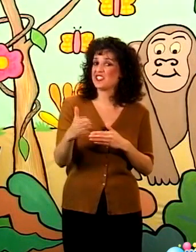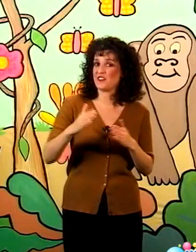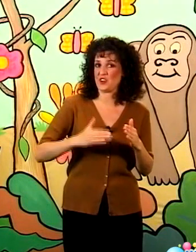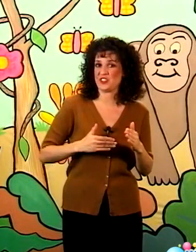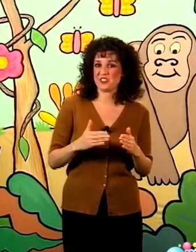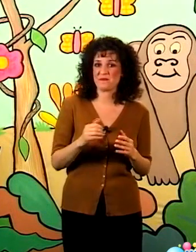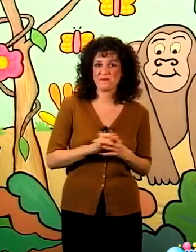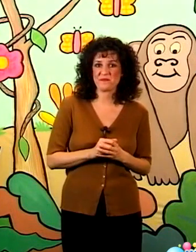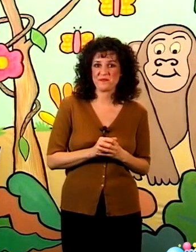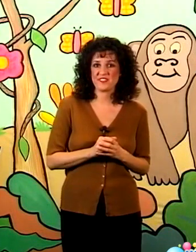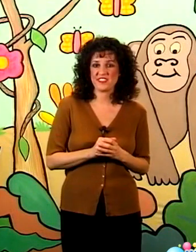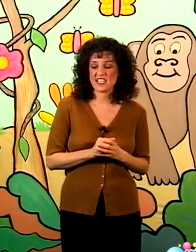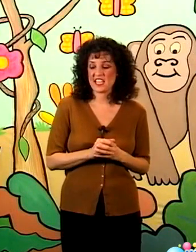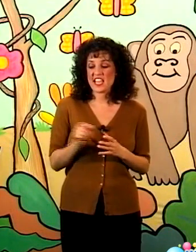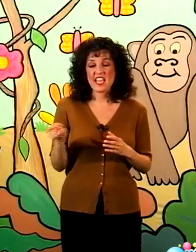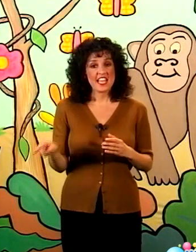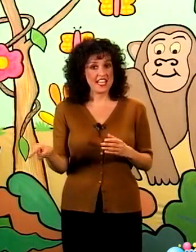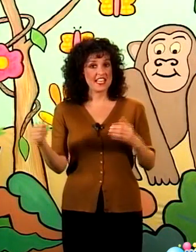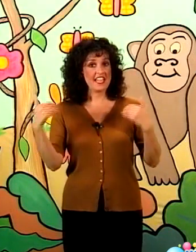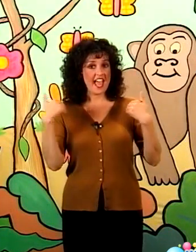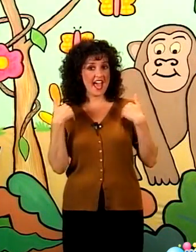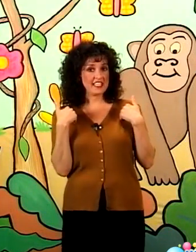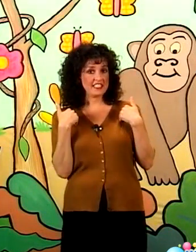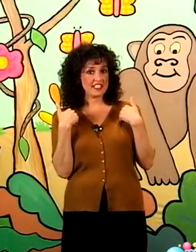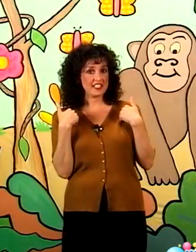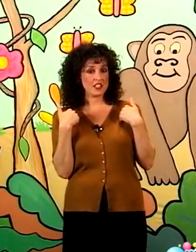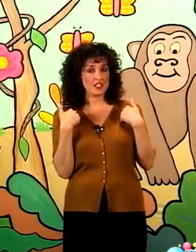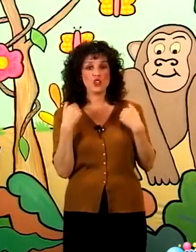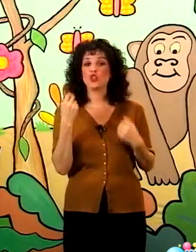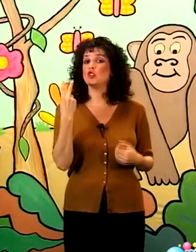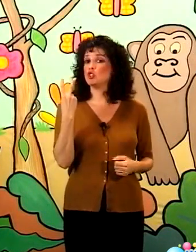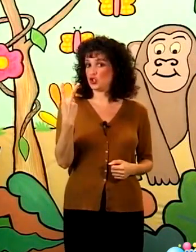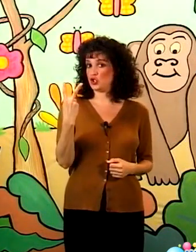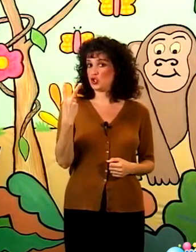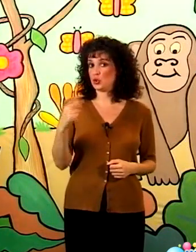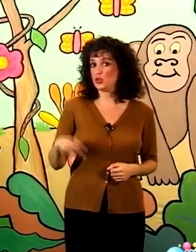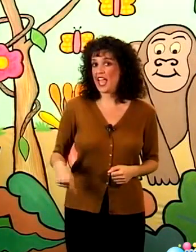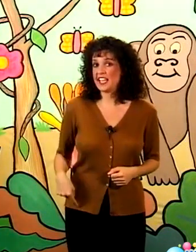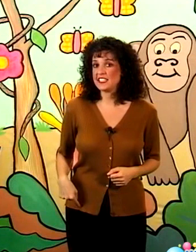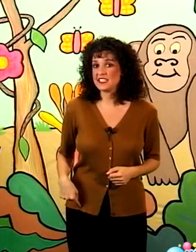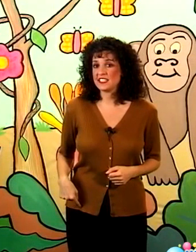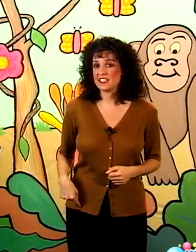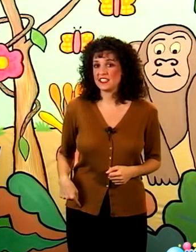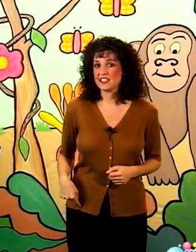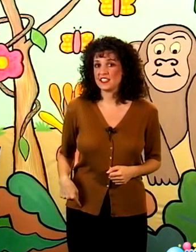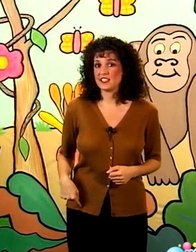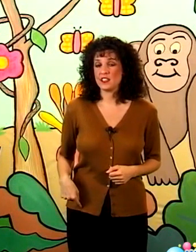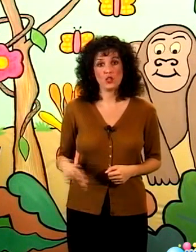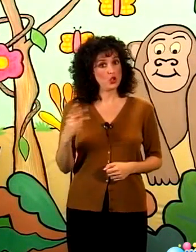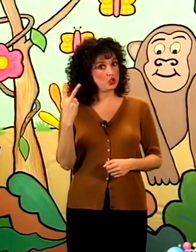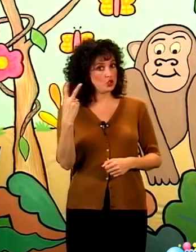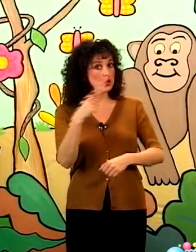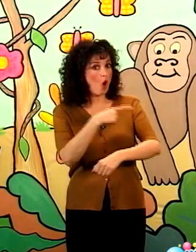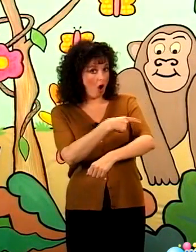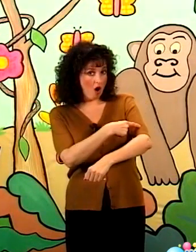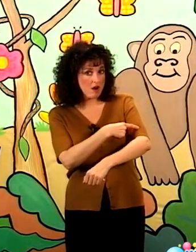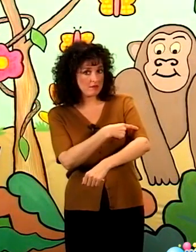verse. It has two legs, two arms.